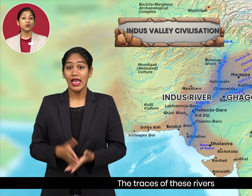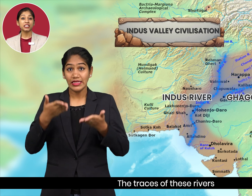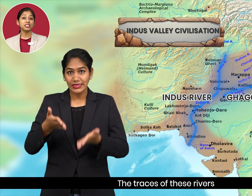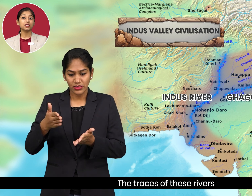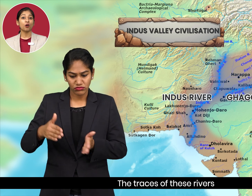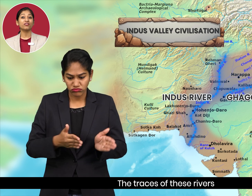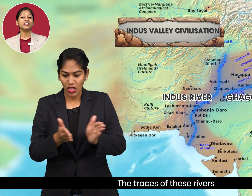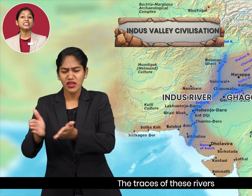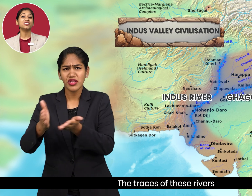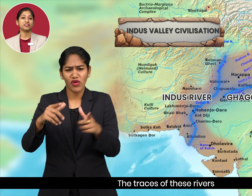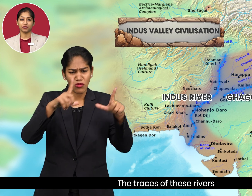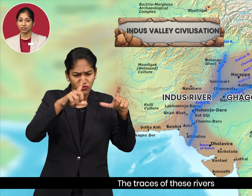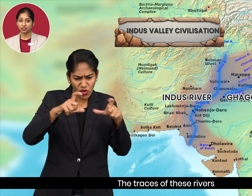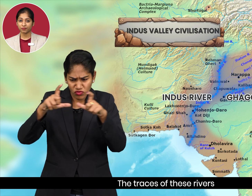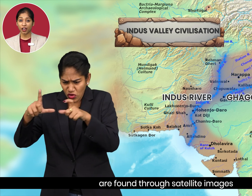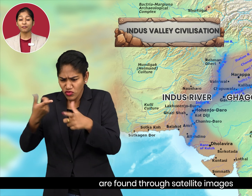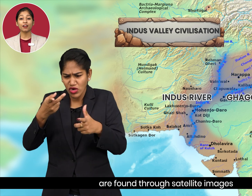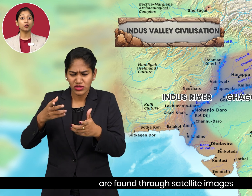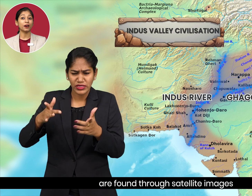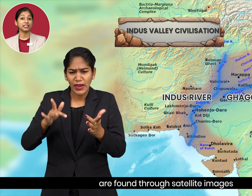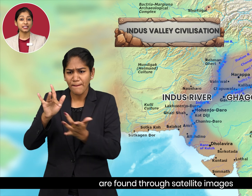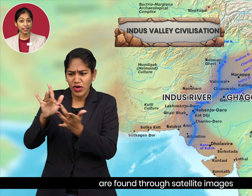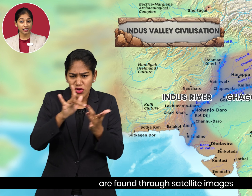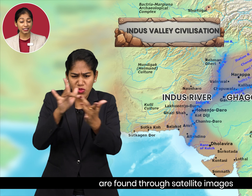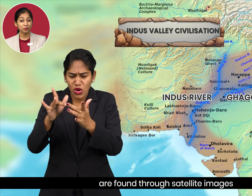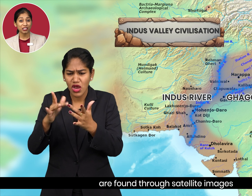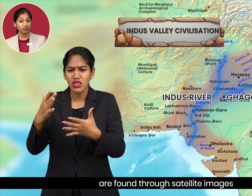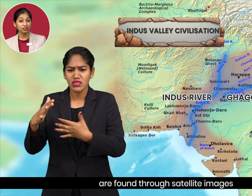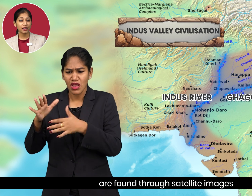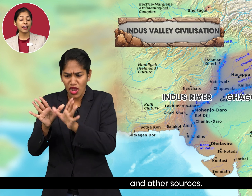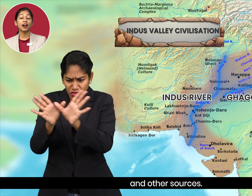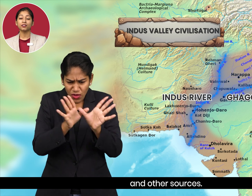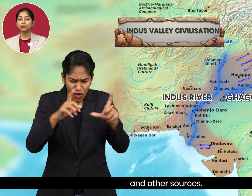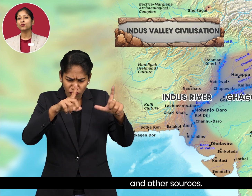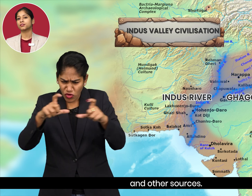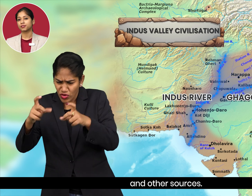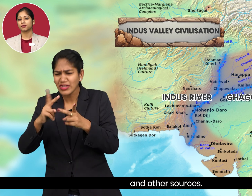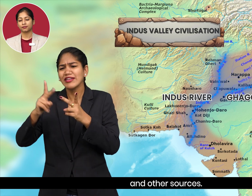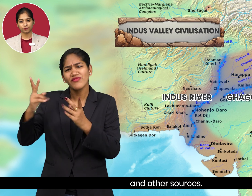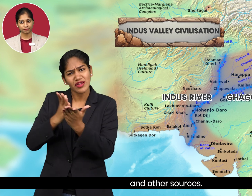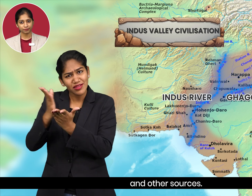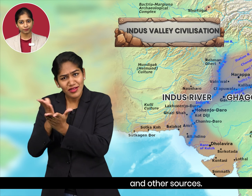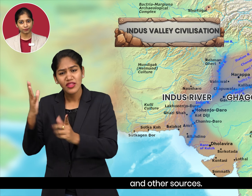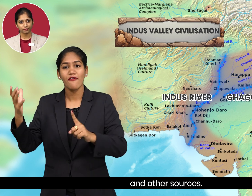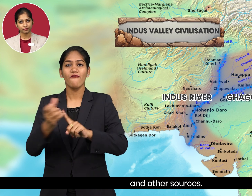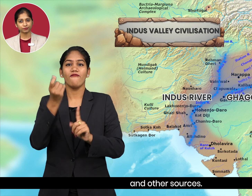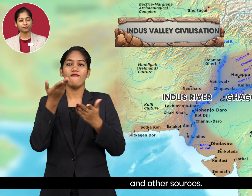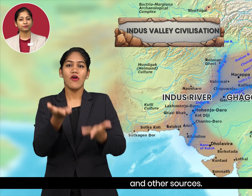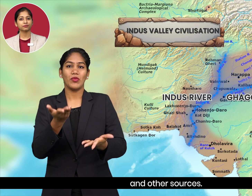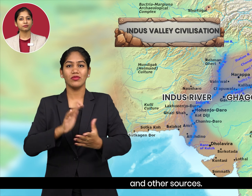The traces of these rivers are found by the satellite images and other sources.